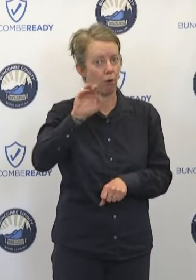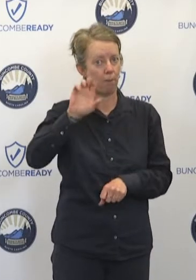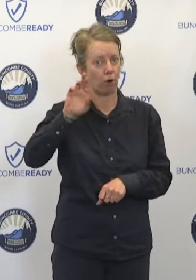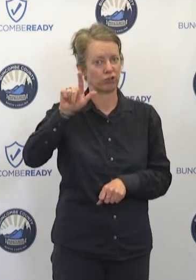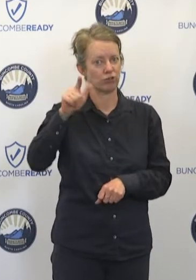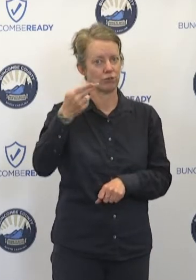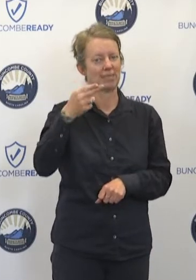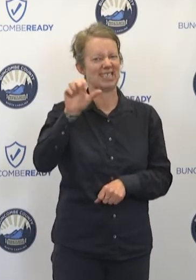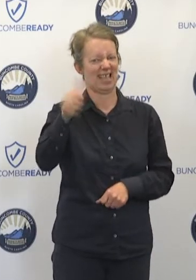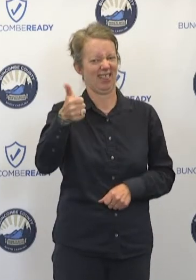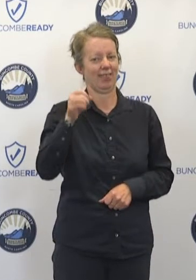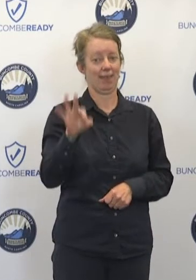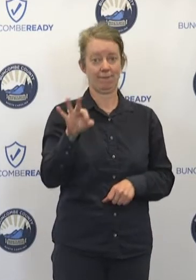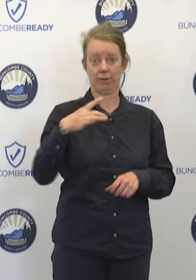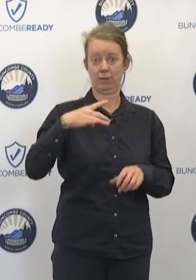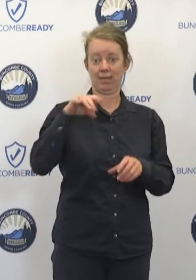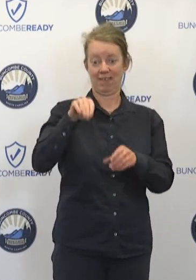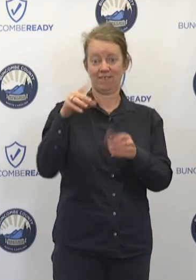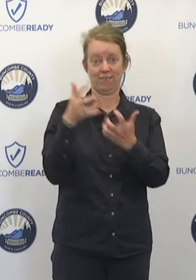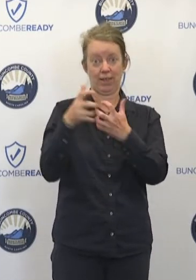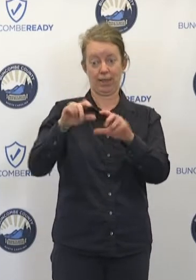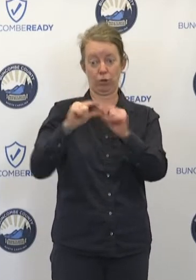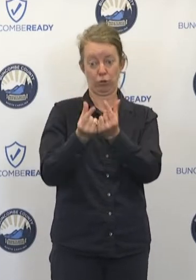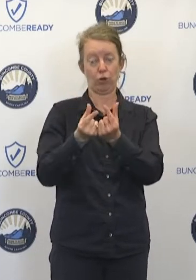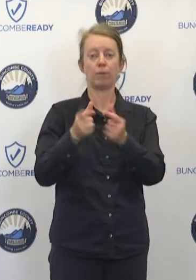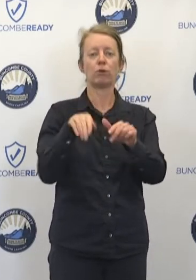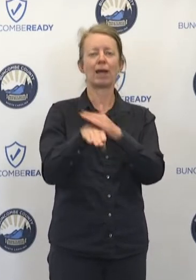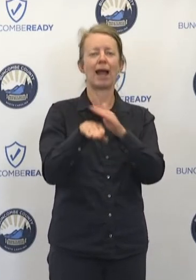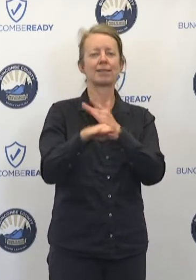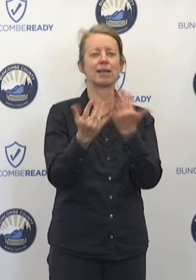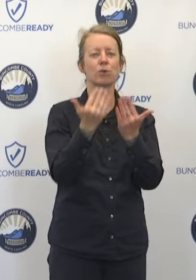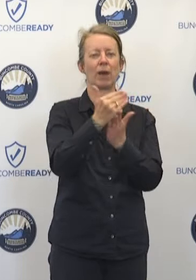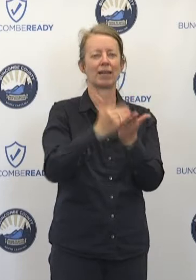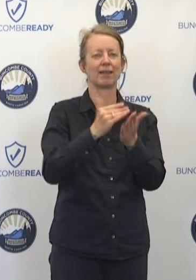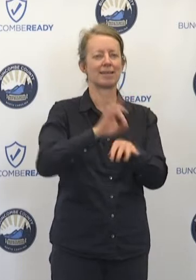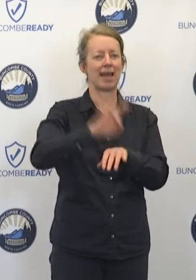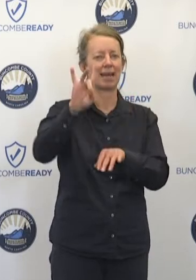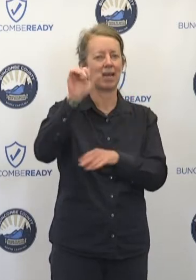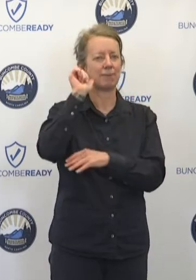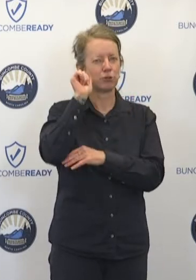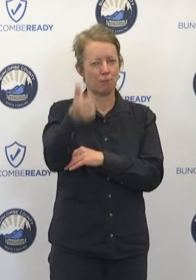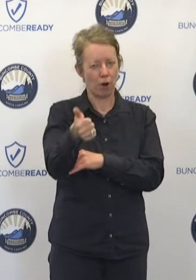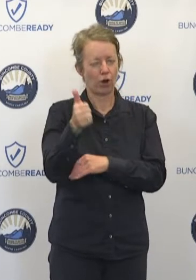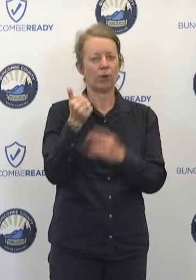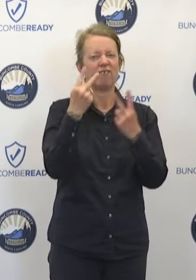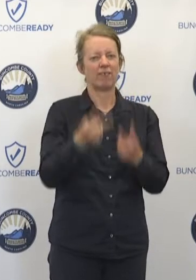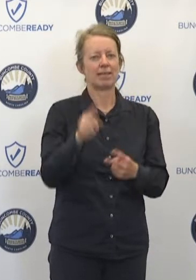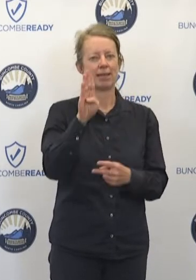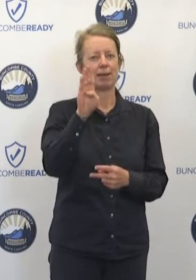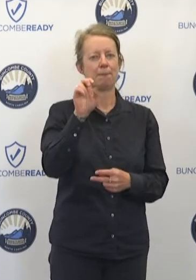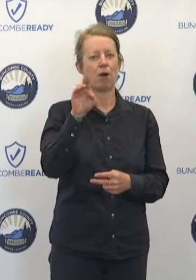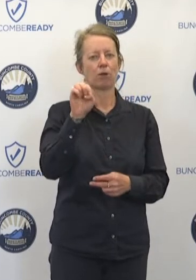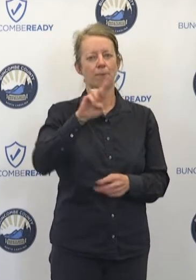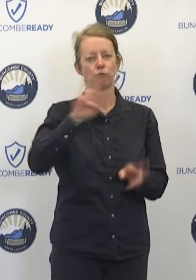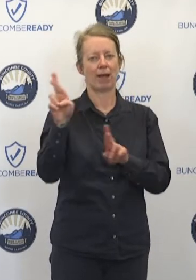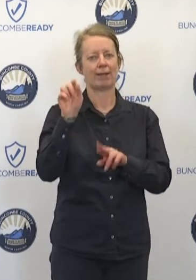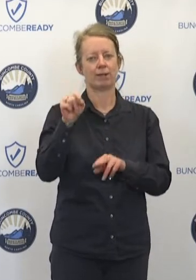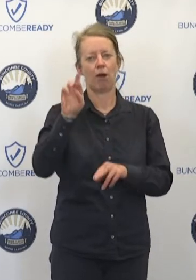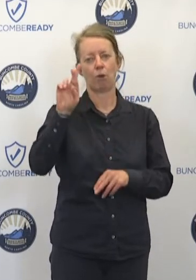can access the waitlist at 8 a.m. on Wednesday by visiting buncombeready.org or calling